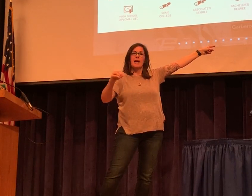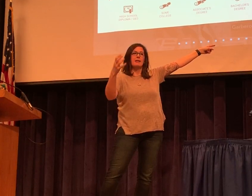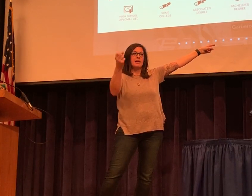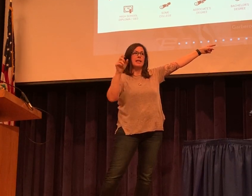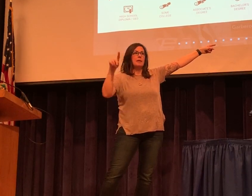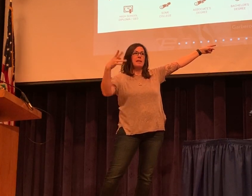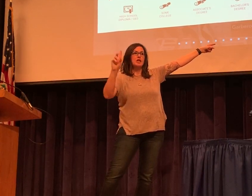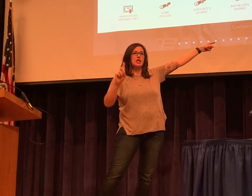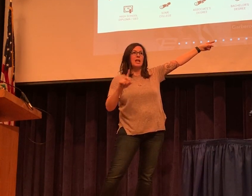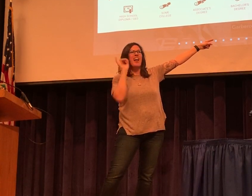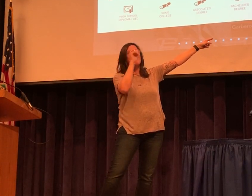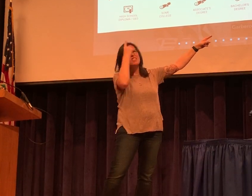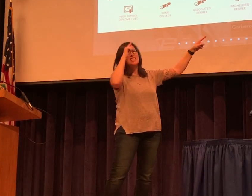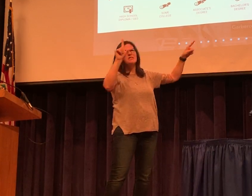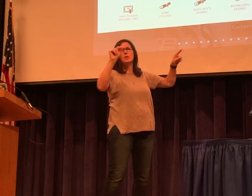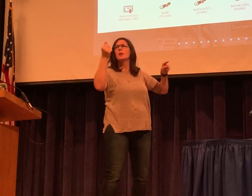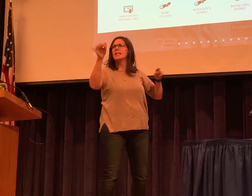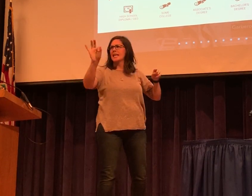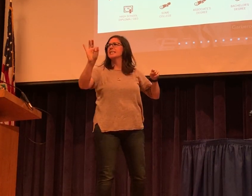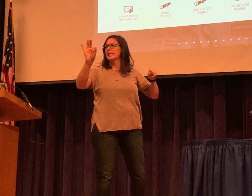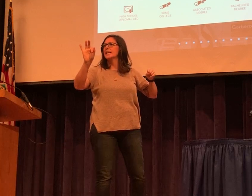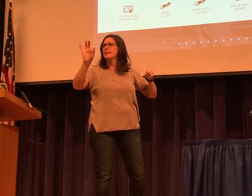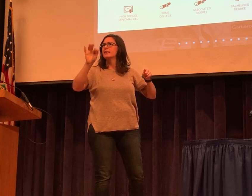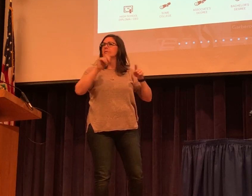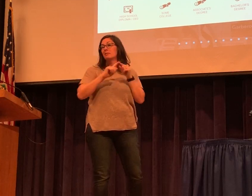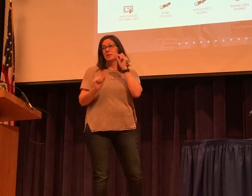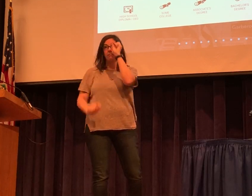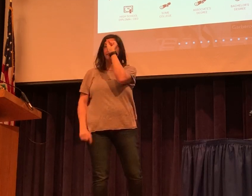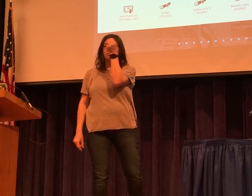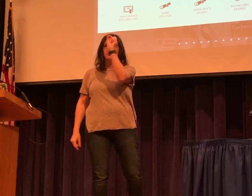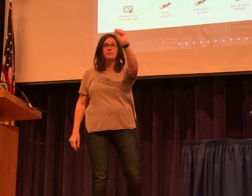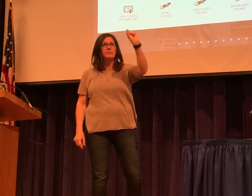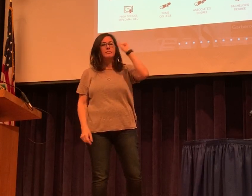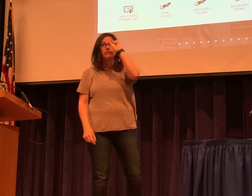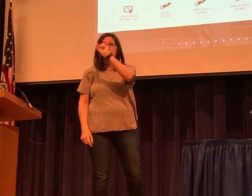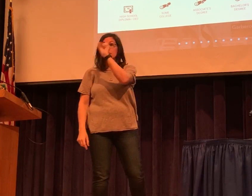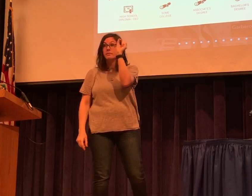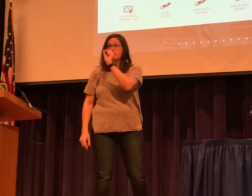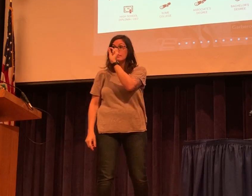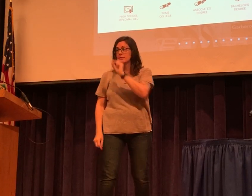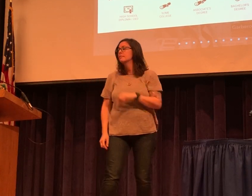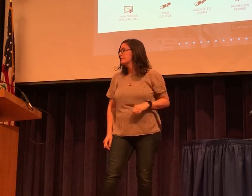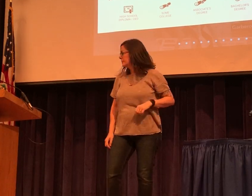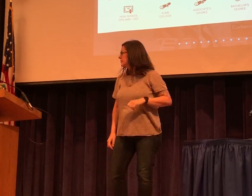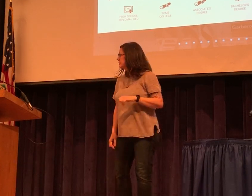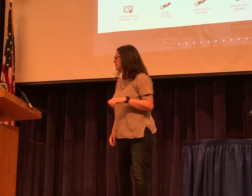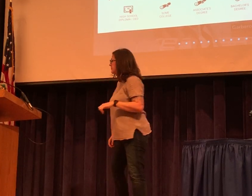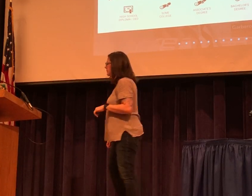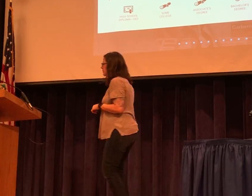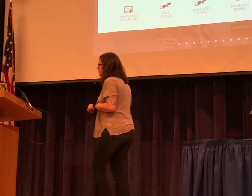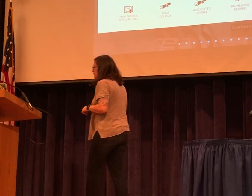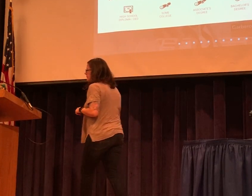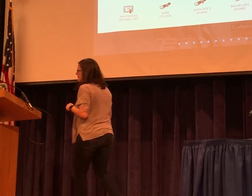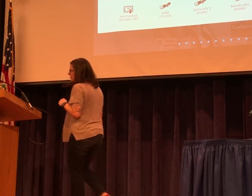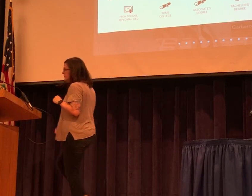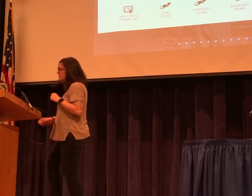the blue line is educational attainment among deaf people. Only 0.6, so 0.6%